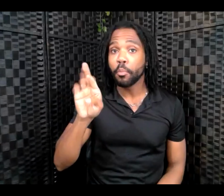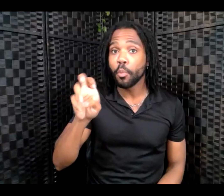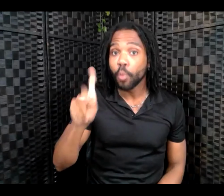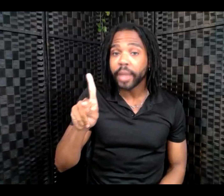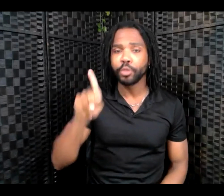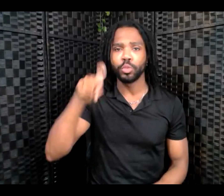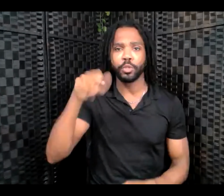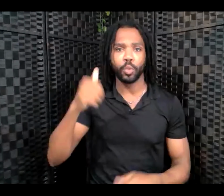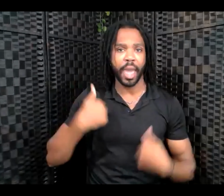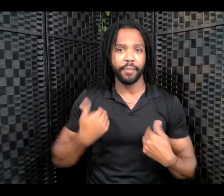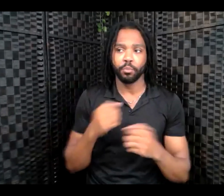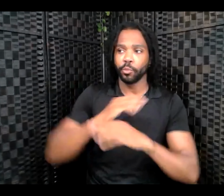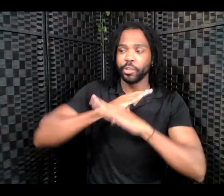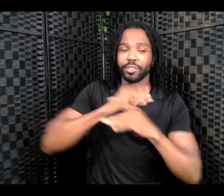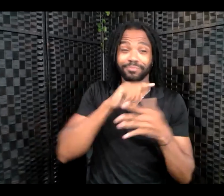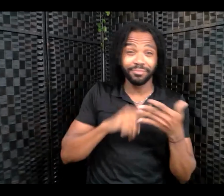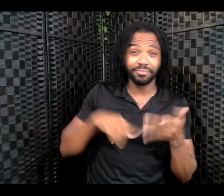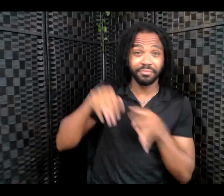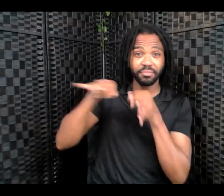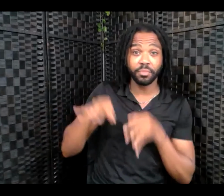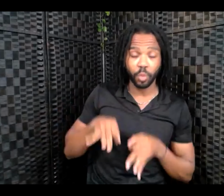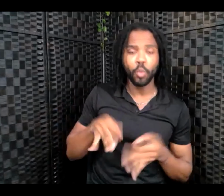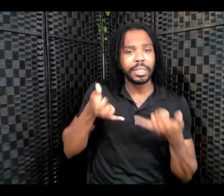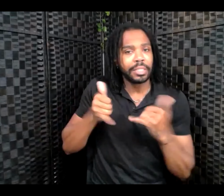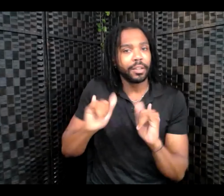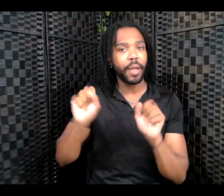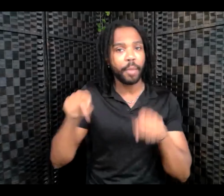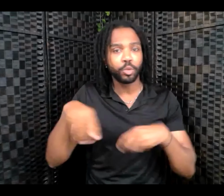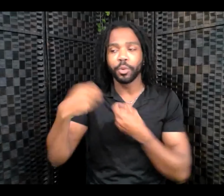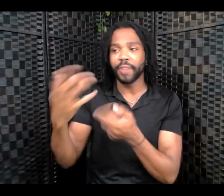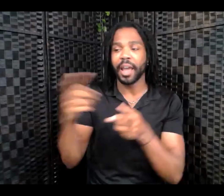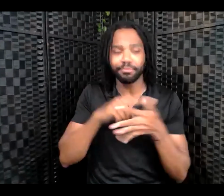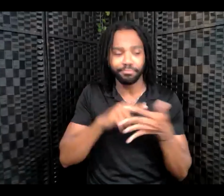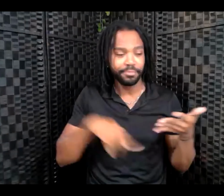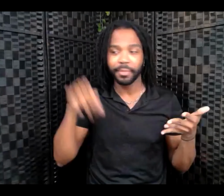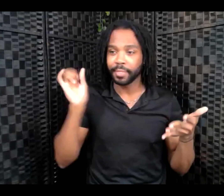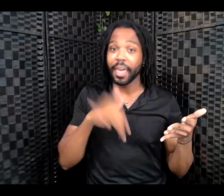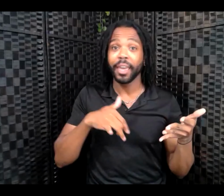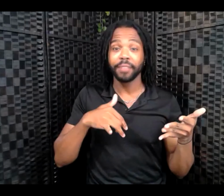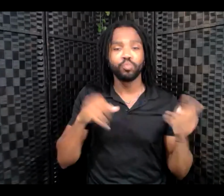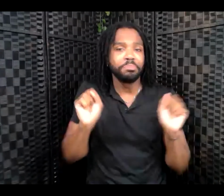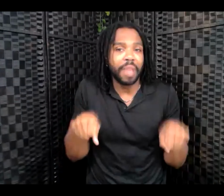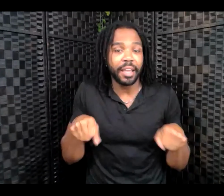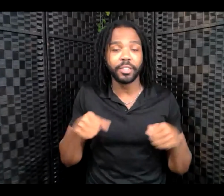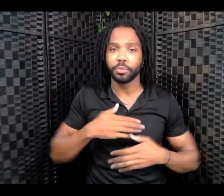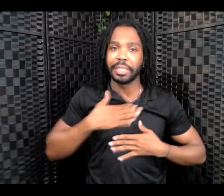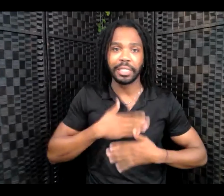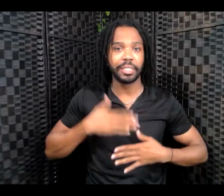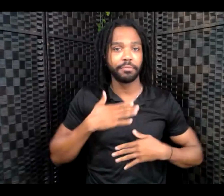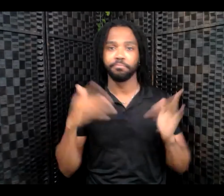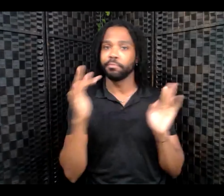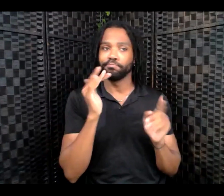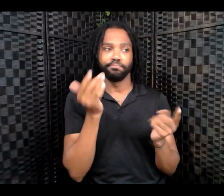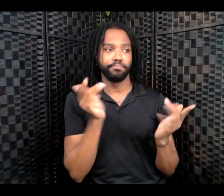prevention and control advice, we are still able to provide all of that. So please do feel free to reach out with any